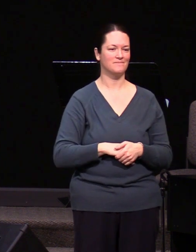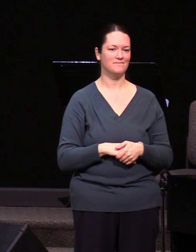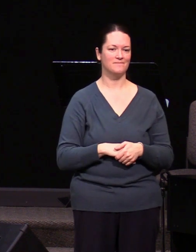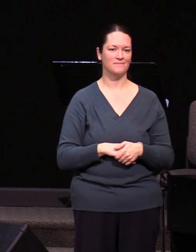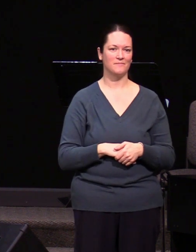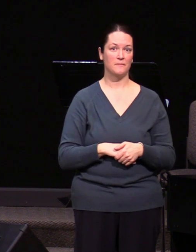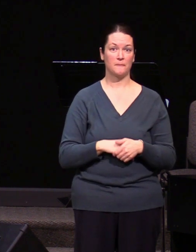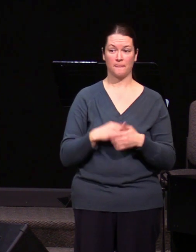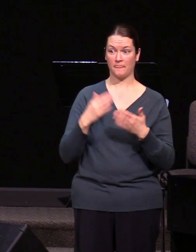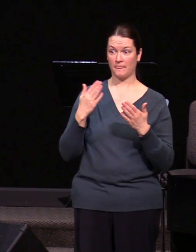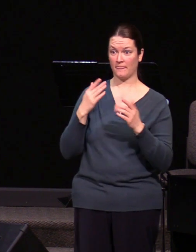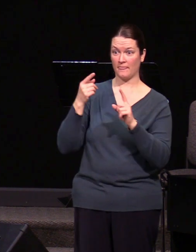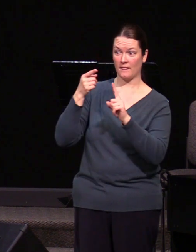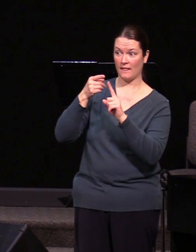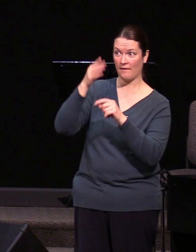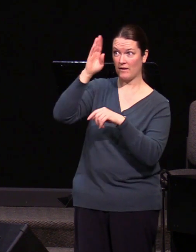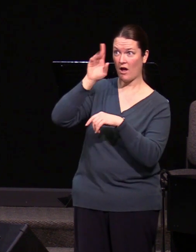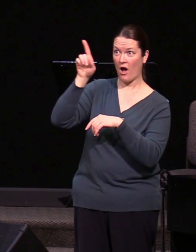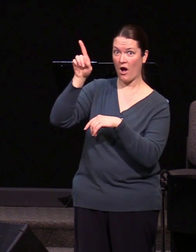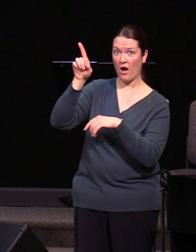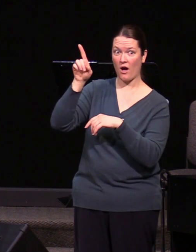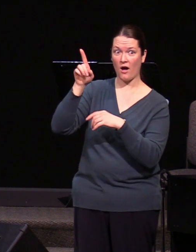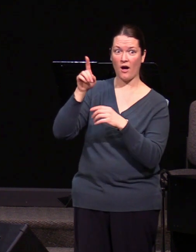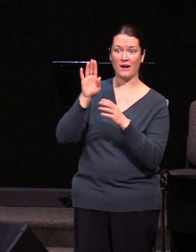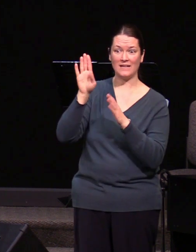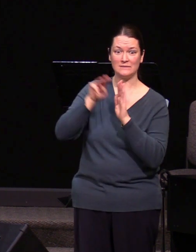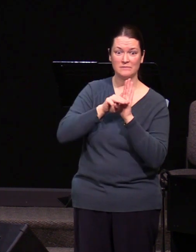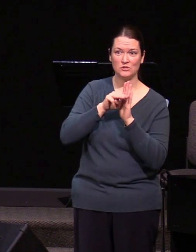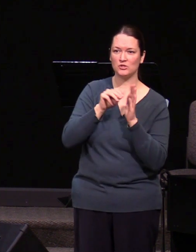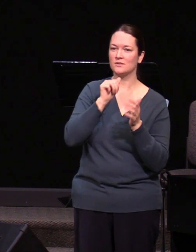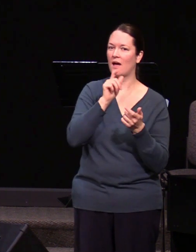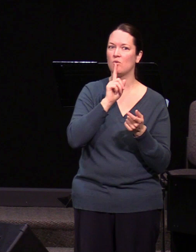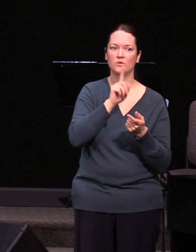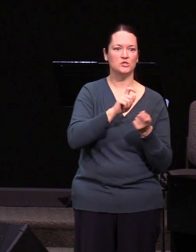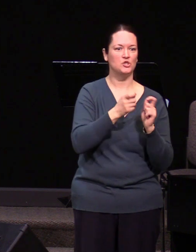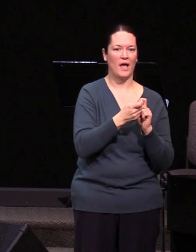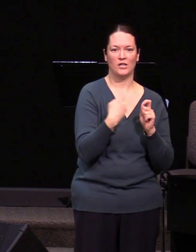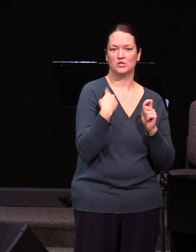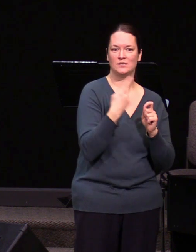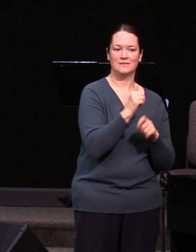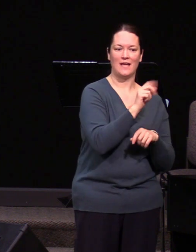See, the mission of God hasn't really changed since Adam and Eve were placed in the garden.